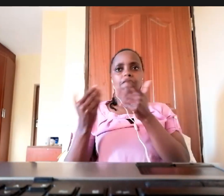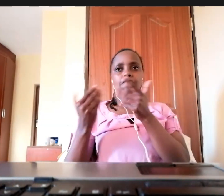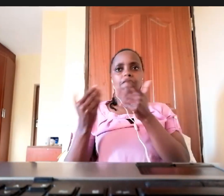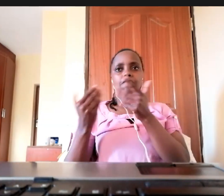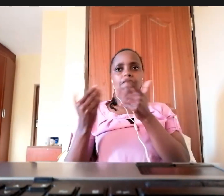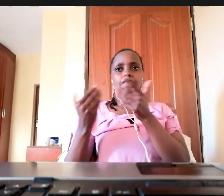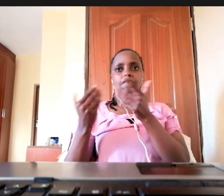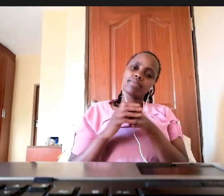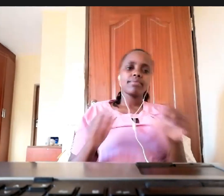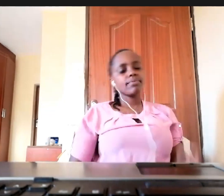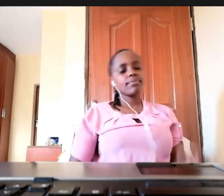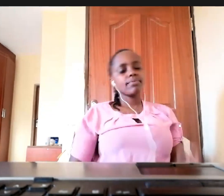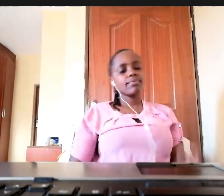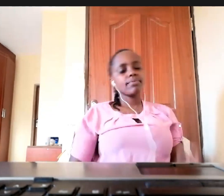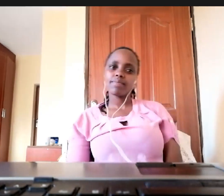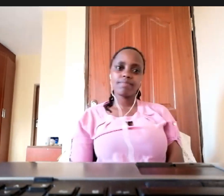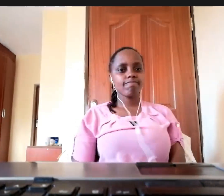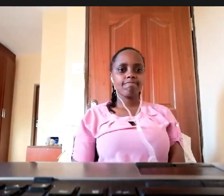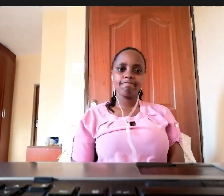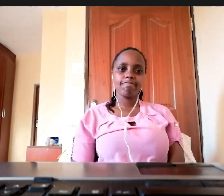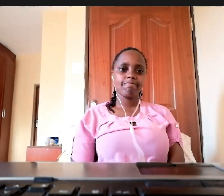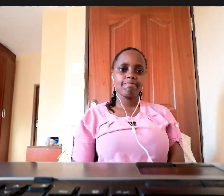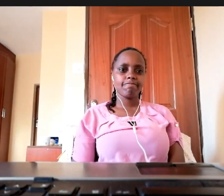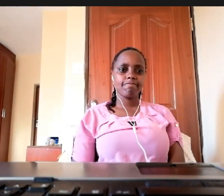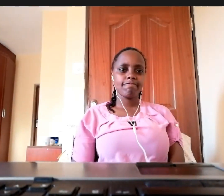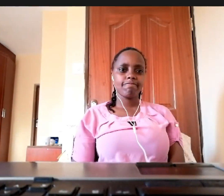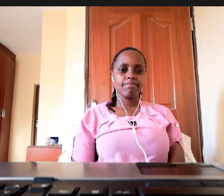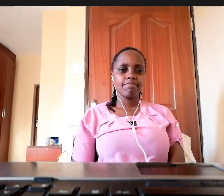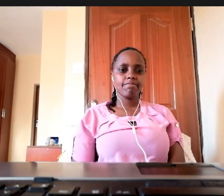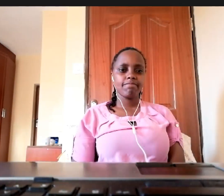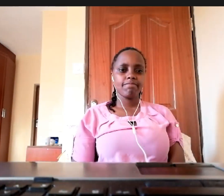on top of the